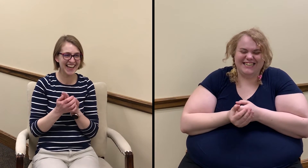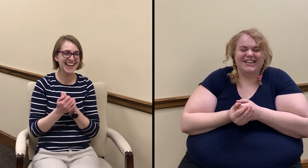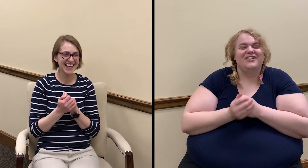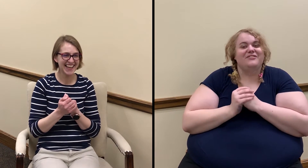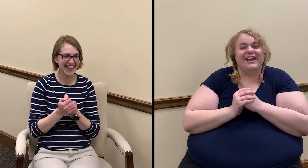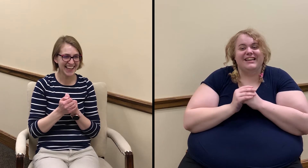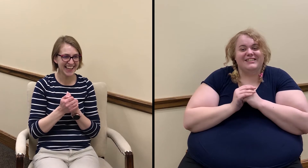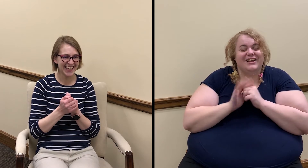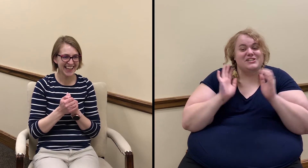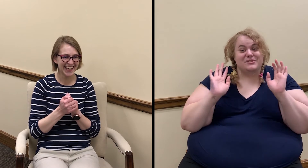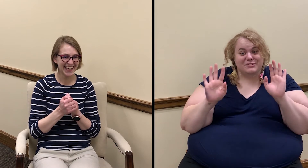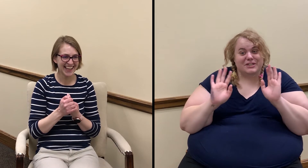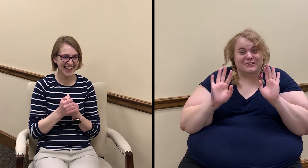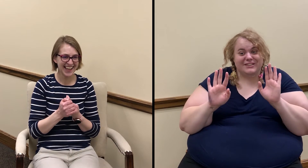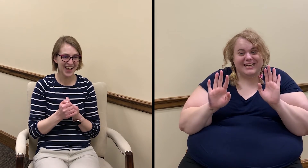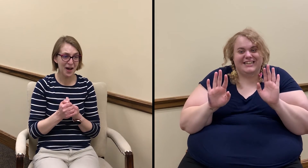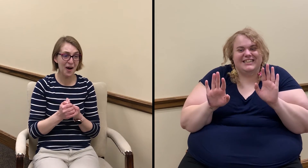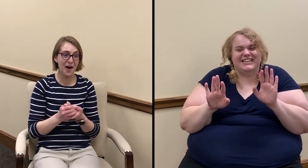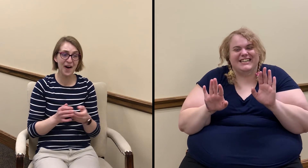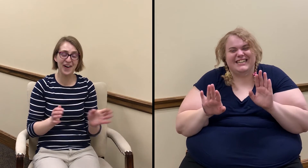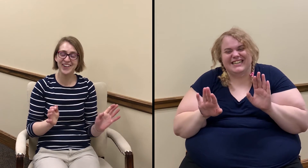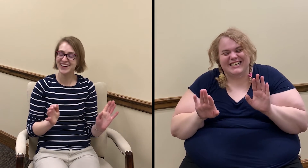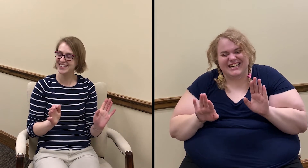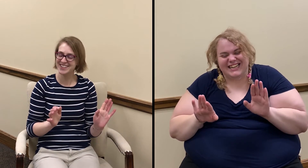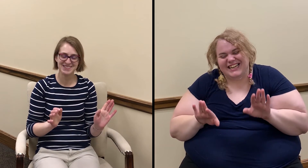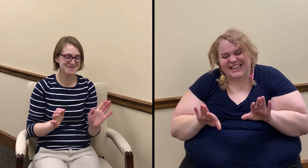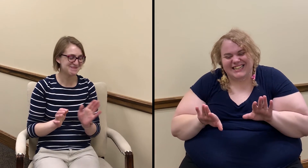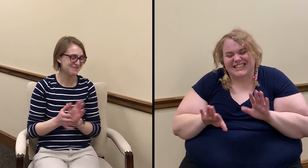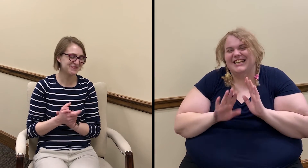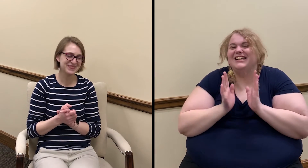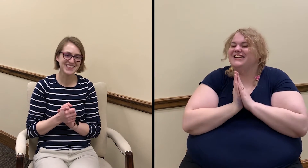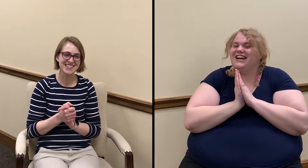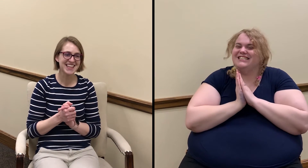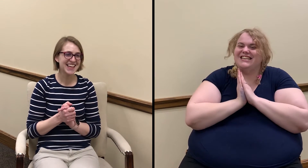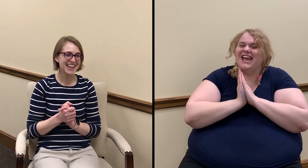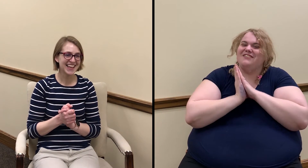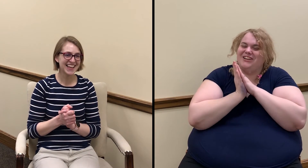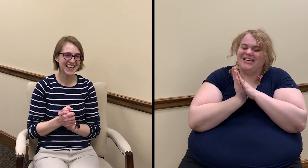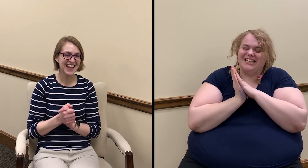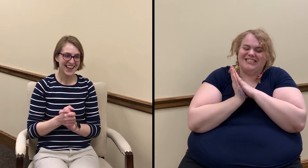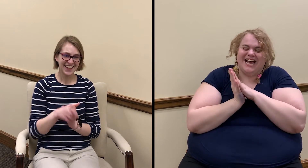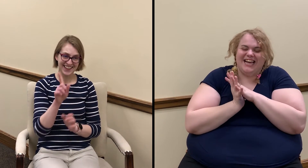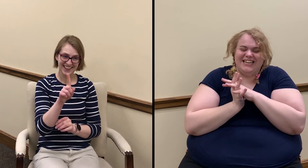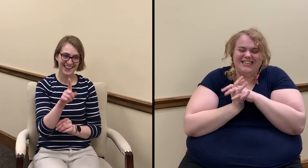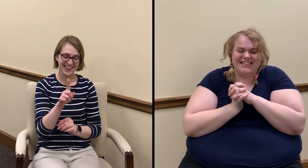right here. Wait until I show you turtle later. Oh. Not today, but another time.